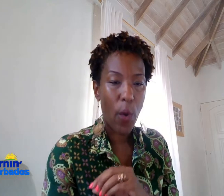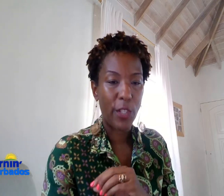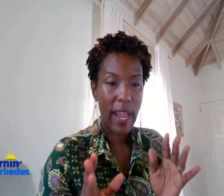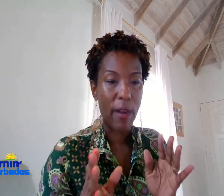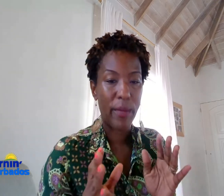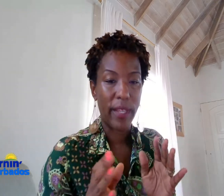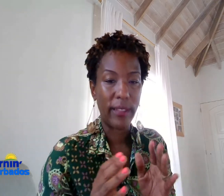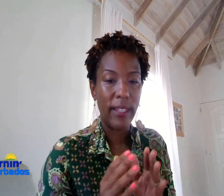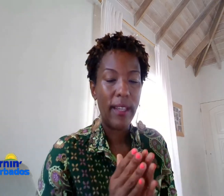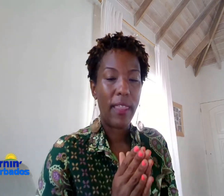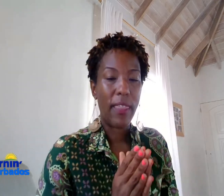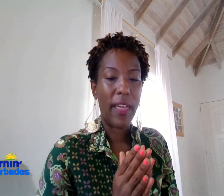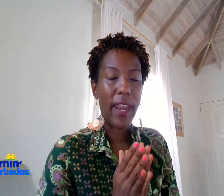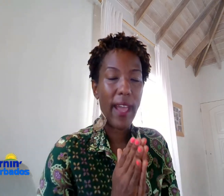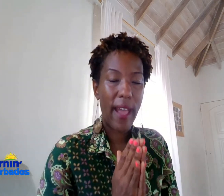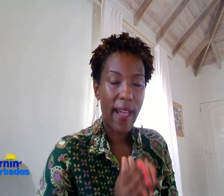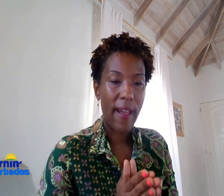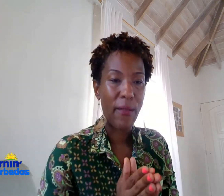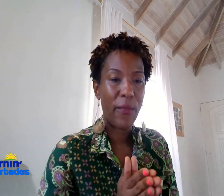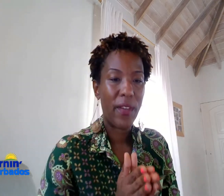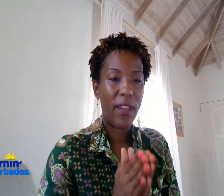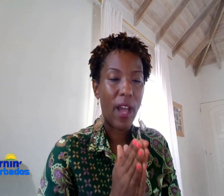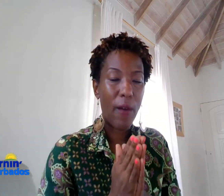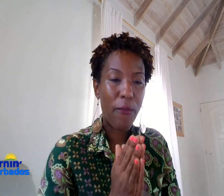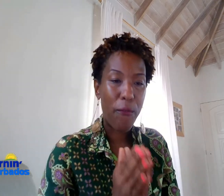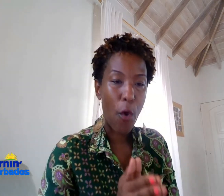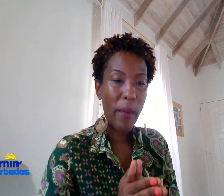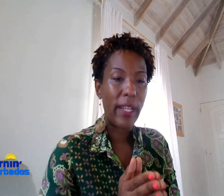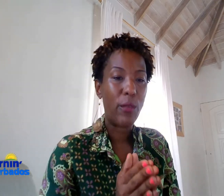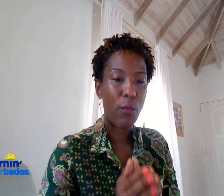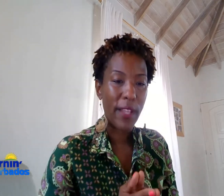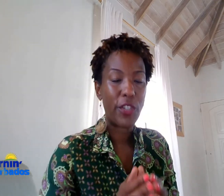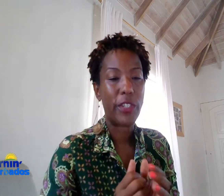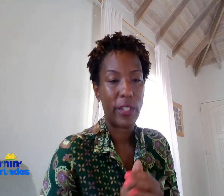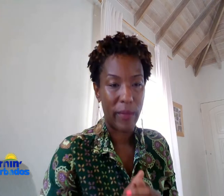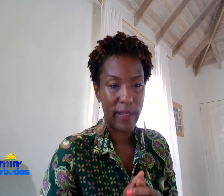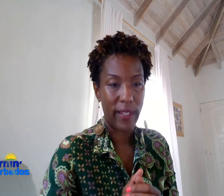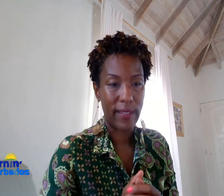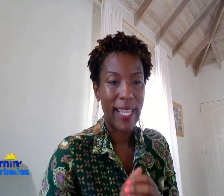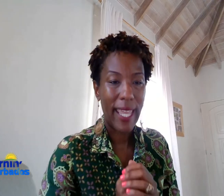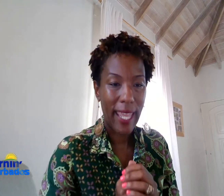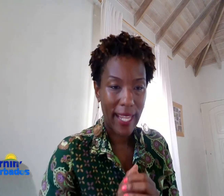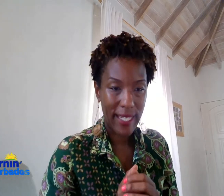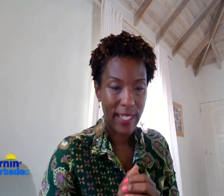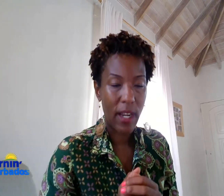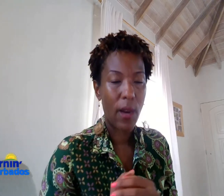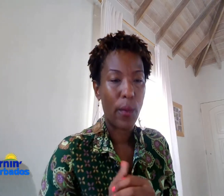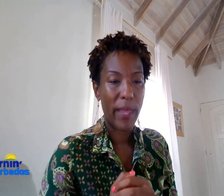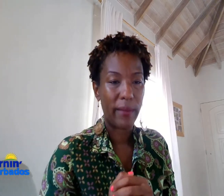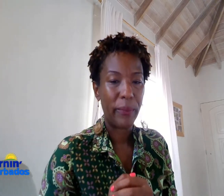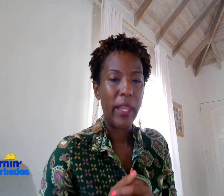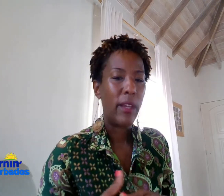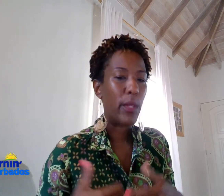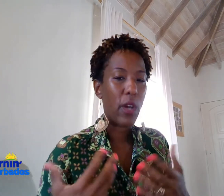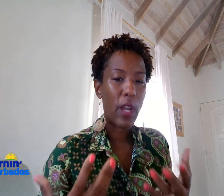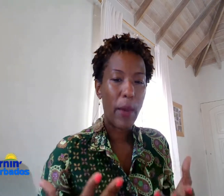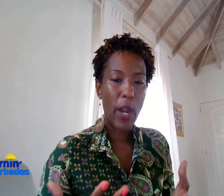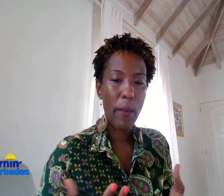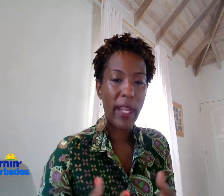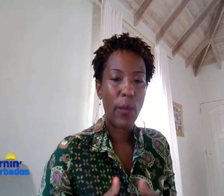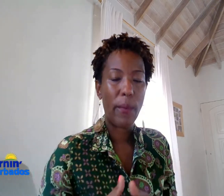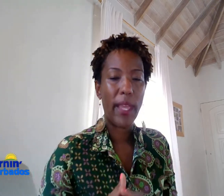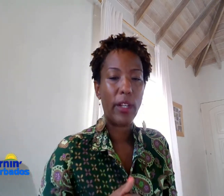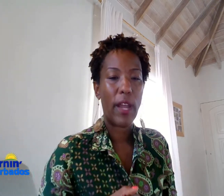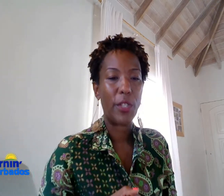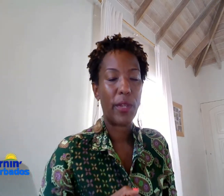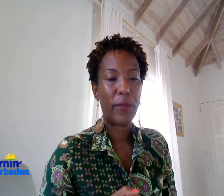of all of the Caribbean that have a formally registered business, 8 are women. We talk